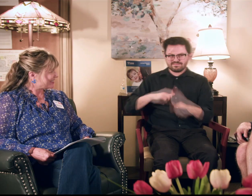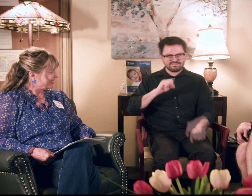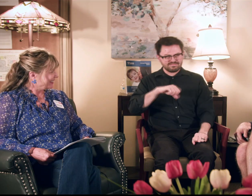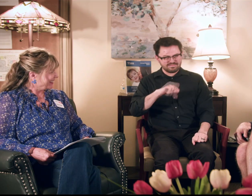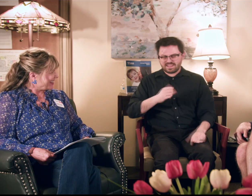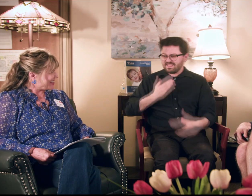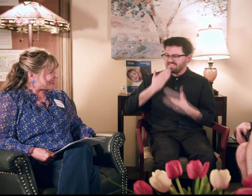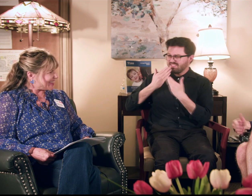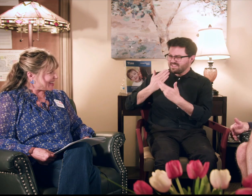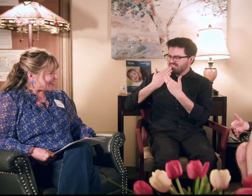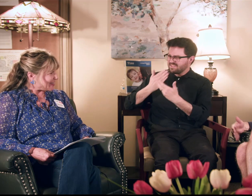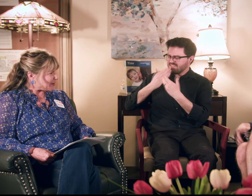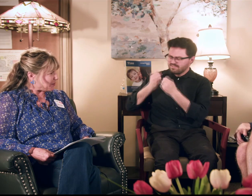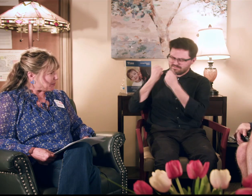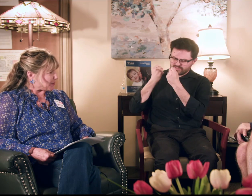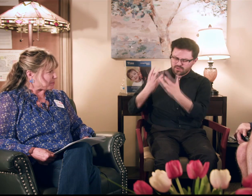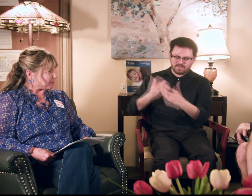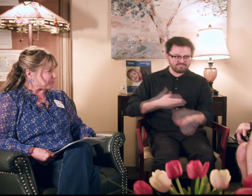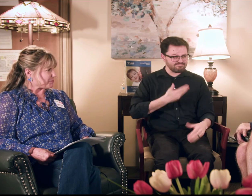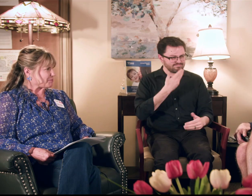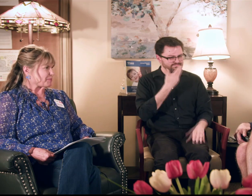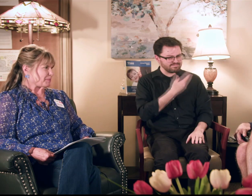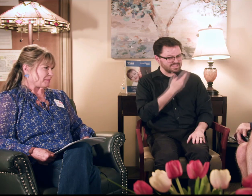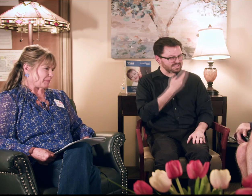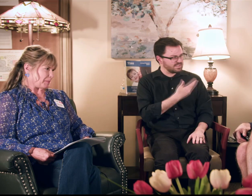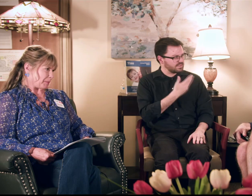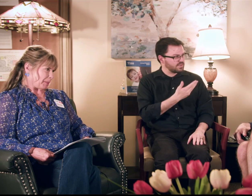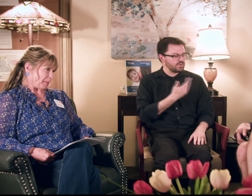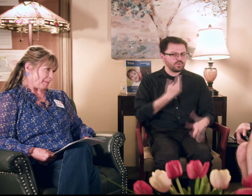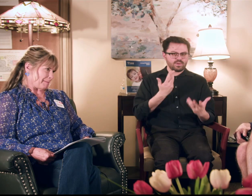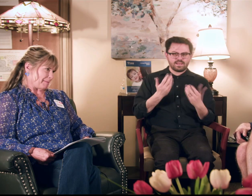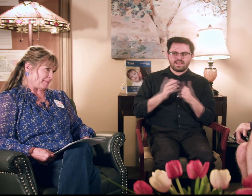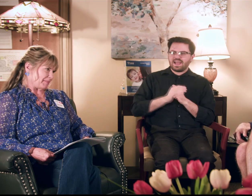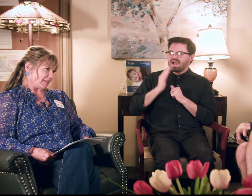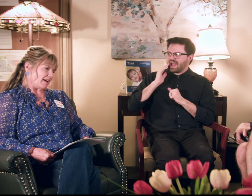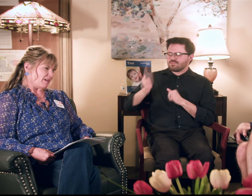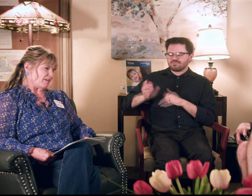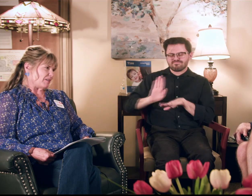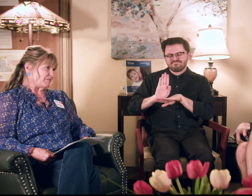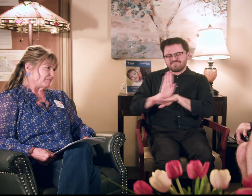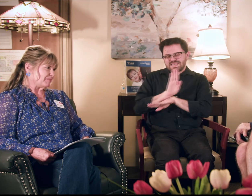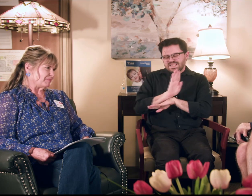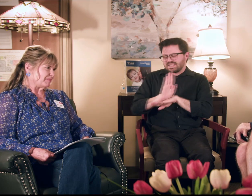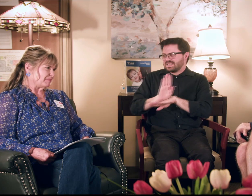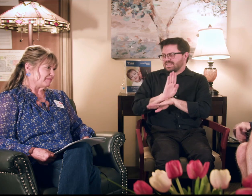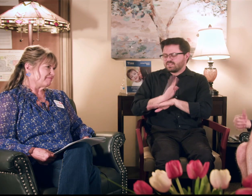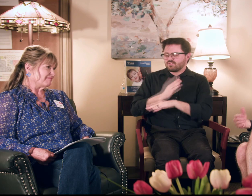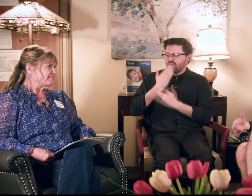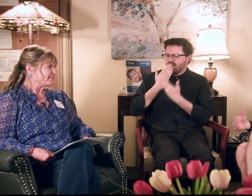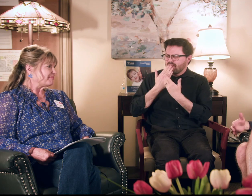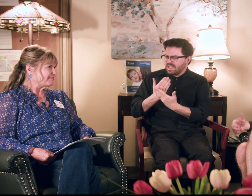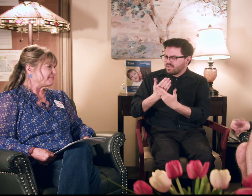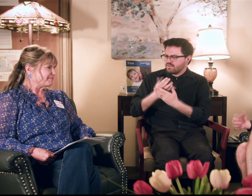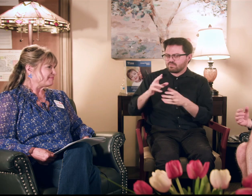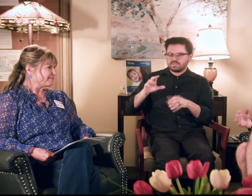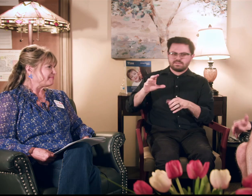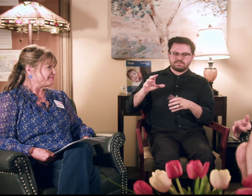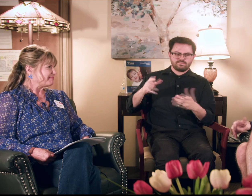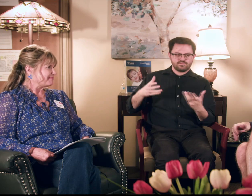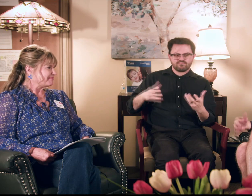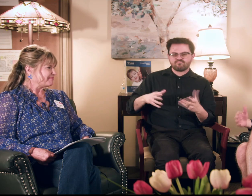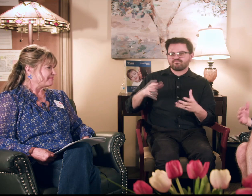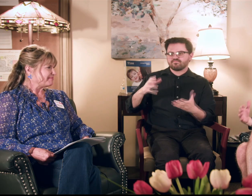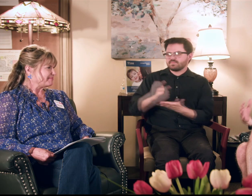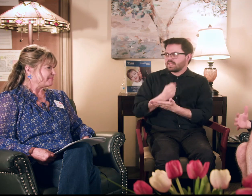so much, Cherry, for taking the time to be with us today. I know you are very, very busy, but it's such an important topic.